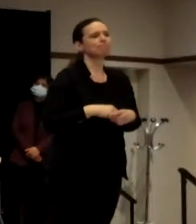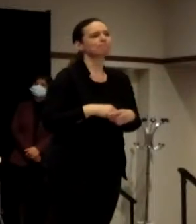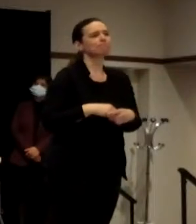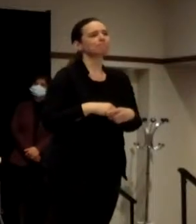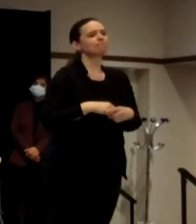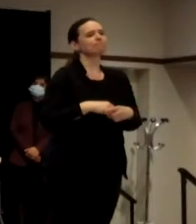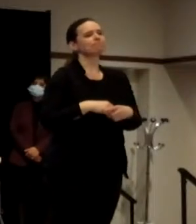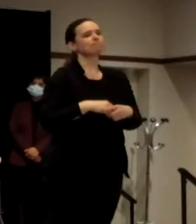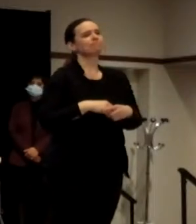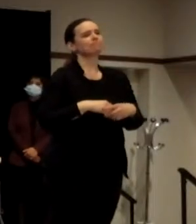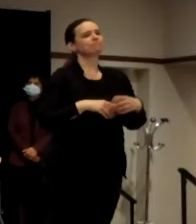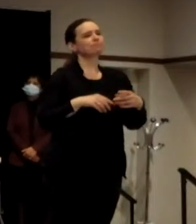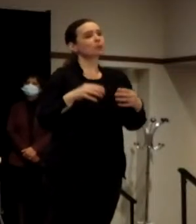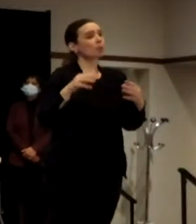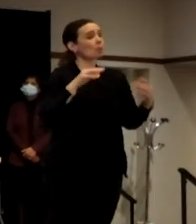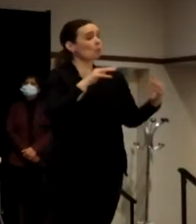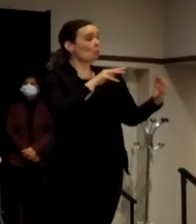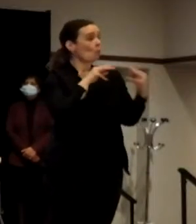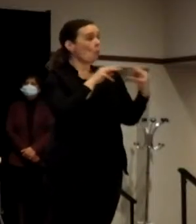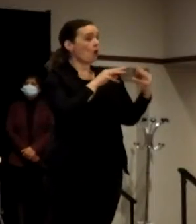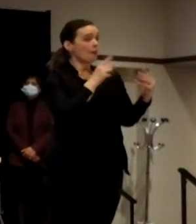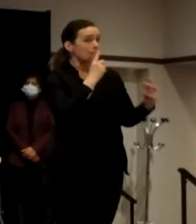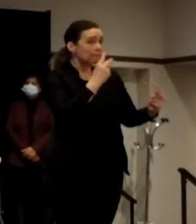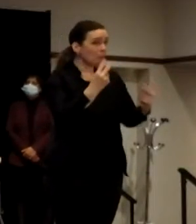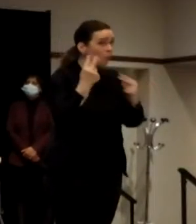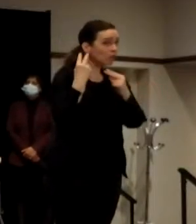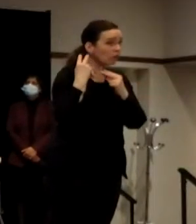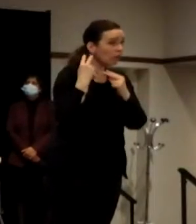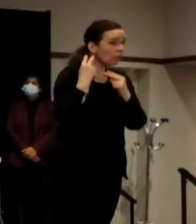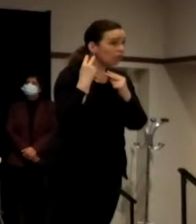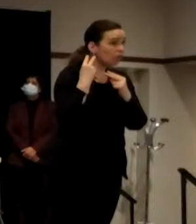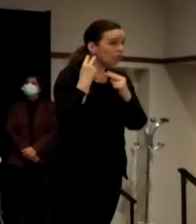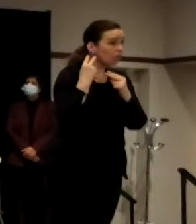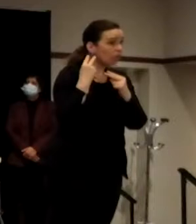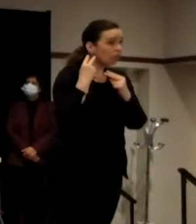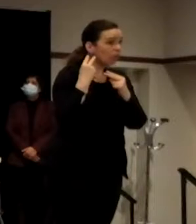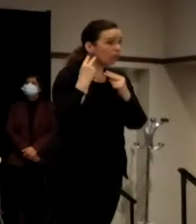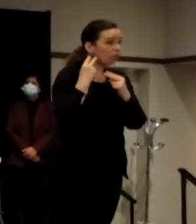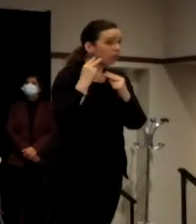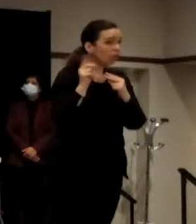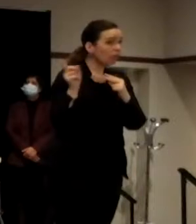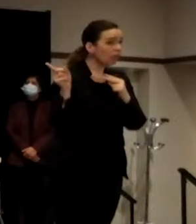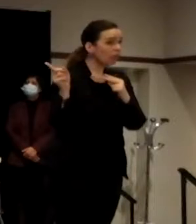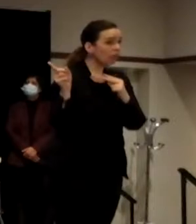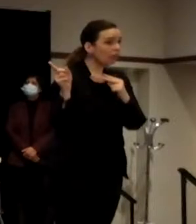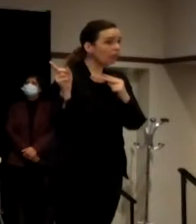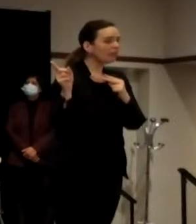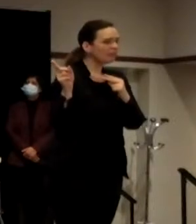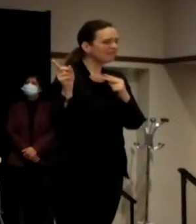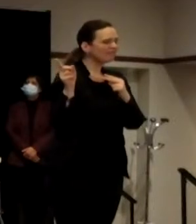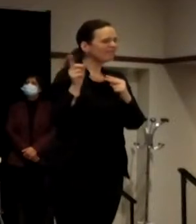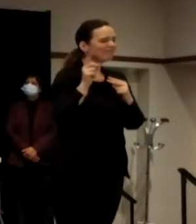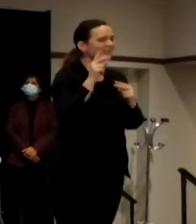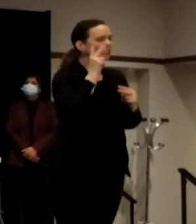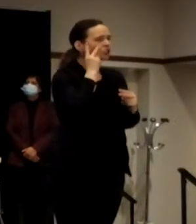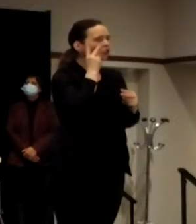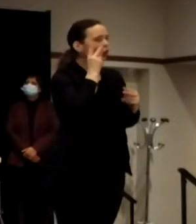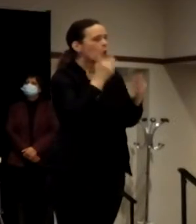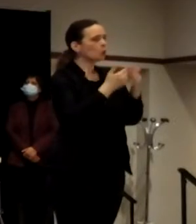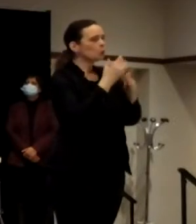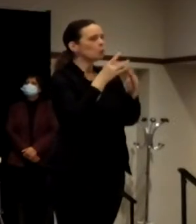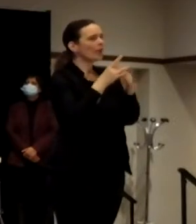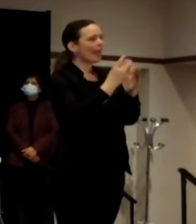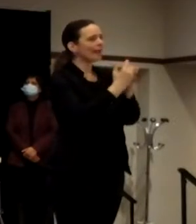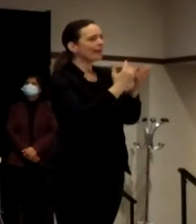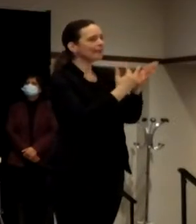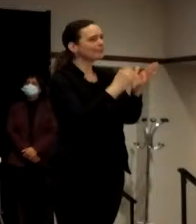the guidance the governor put out. Not really, I'm going to try to work